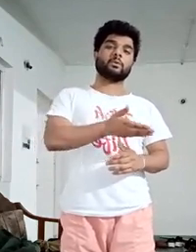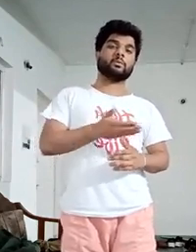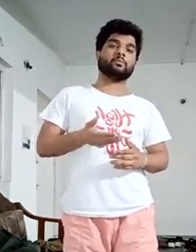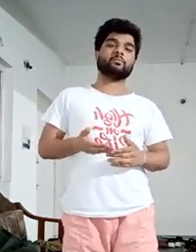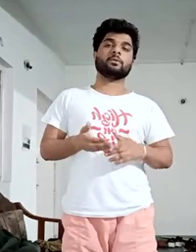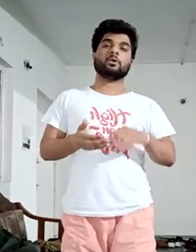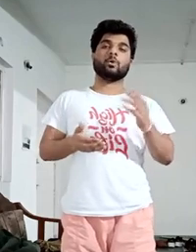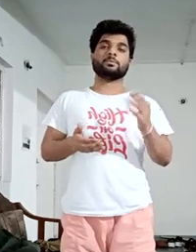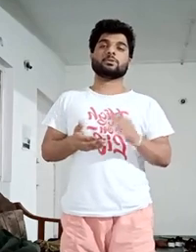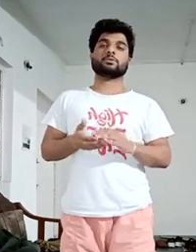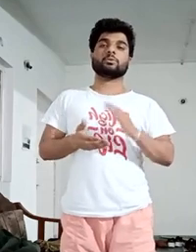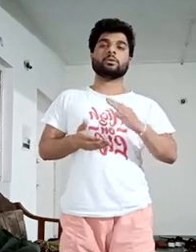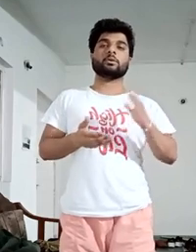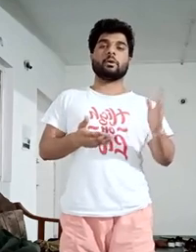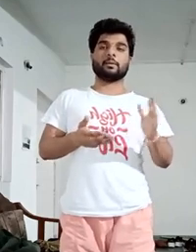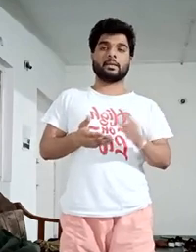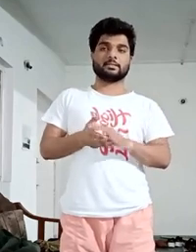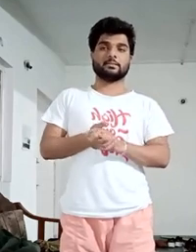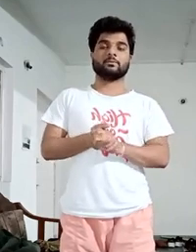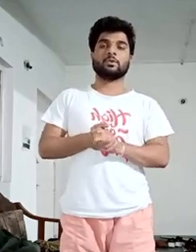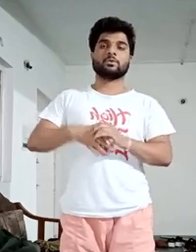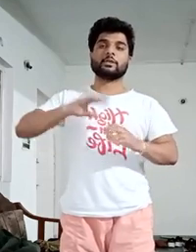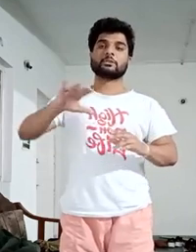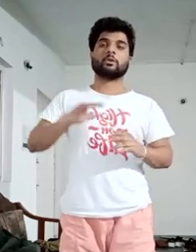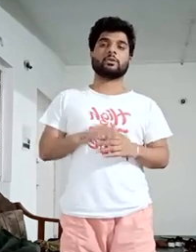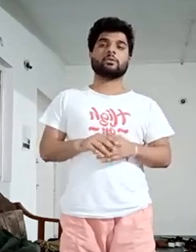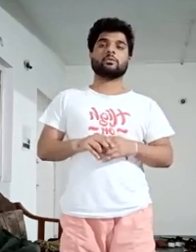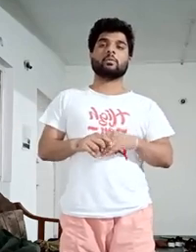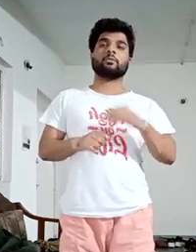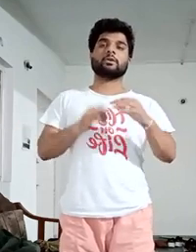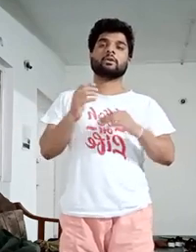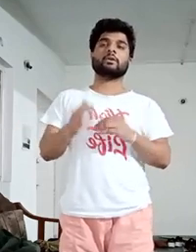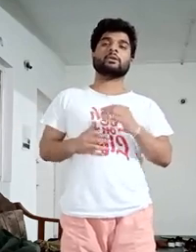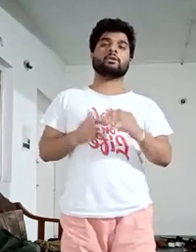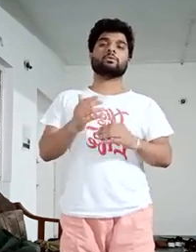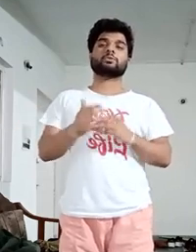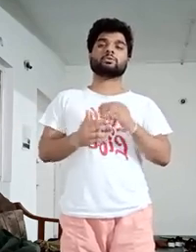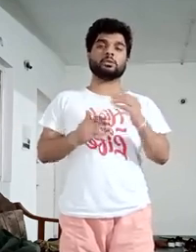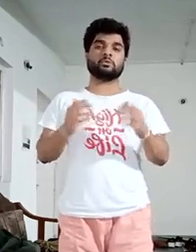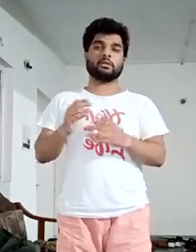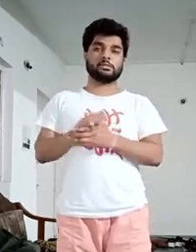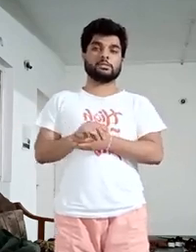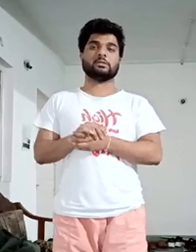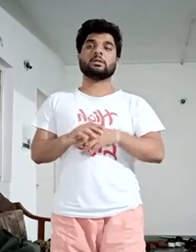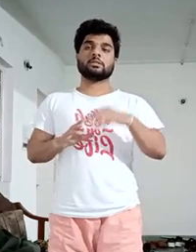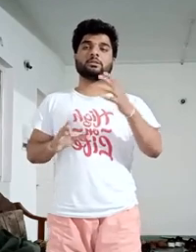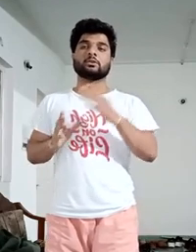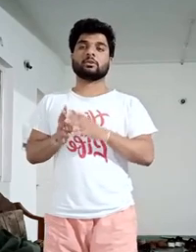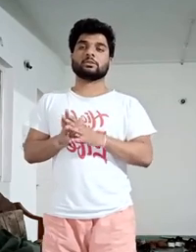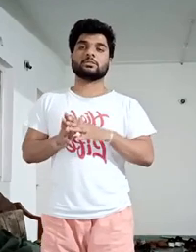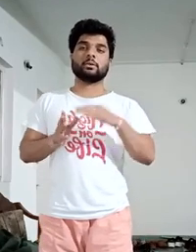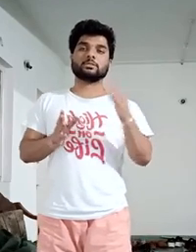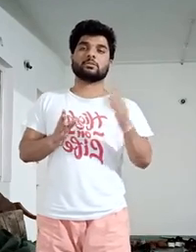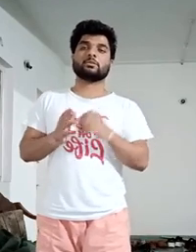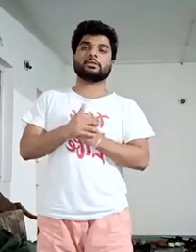into objects through the wrapper classes. So next part is why we use to synchronization. The synchronization Java